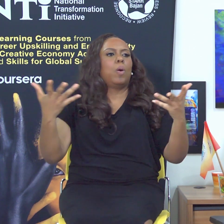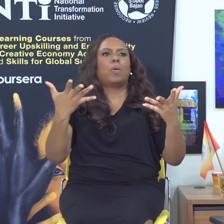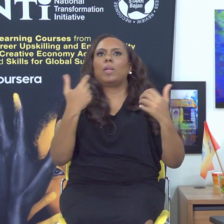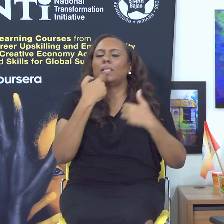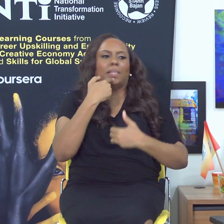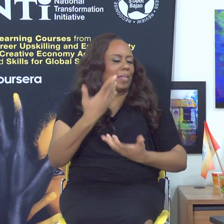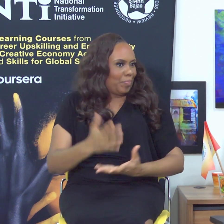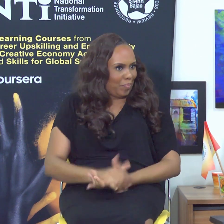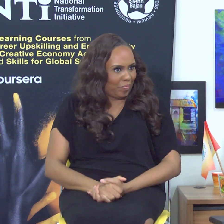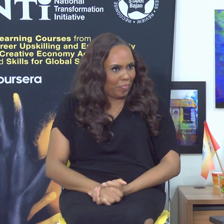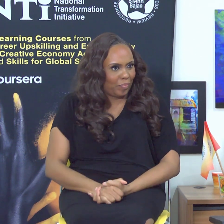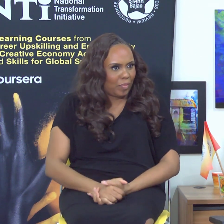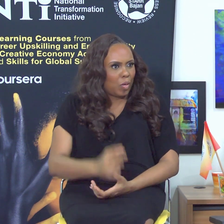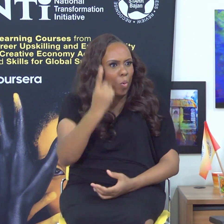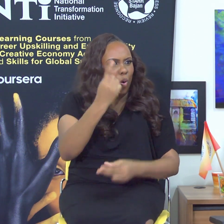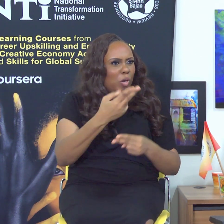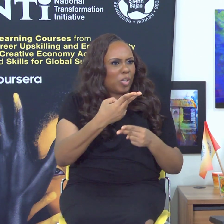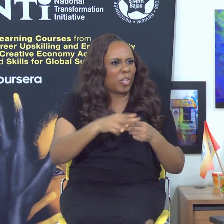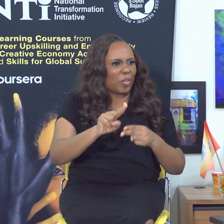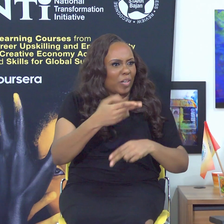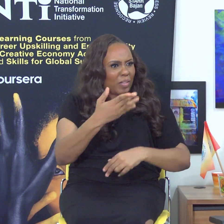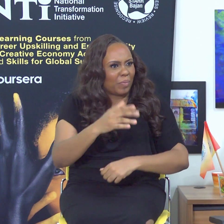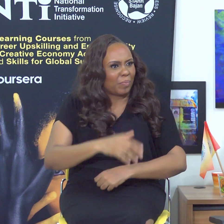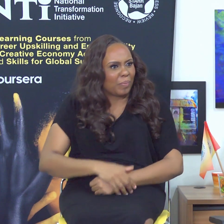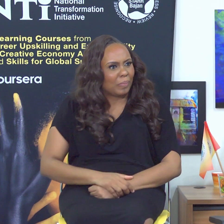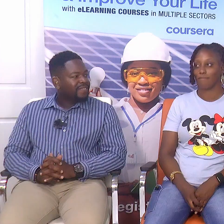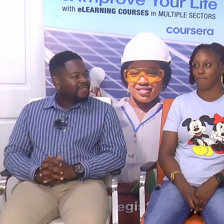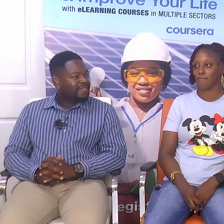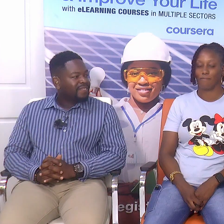of the day for people.